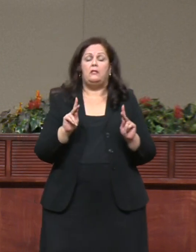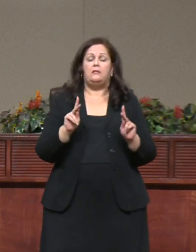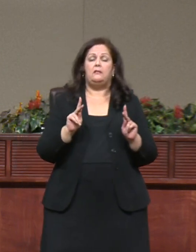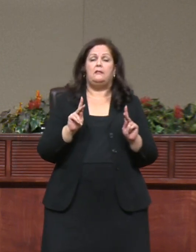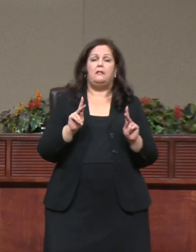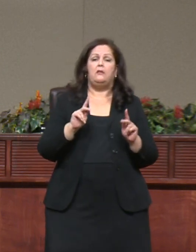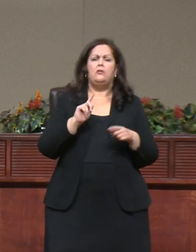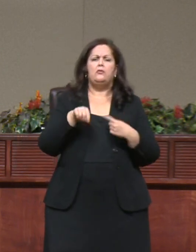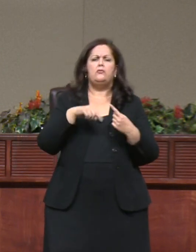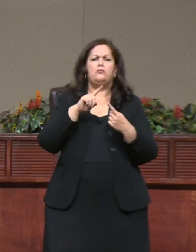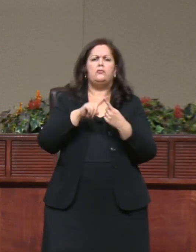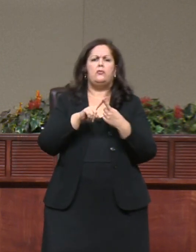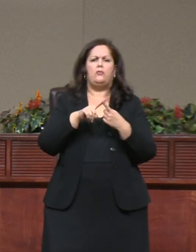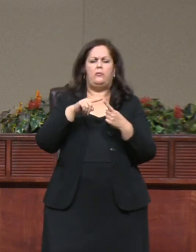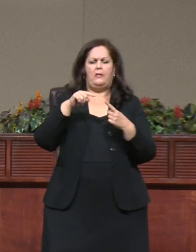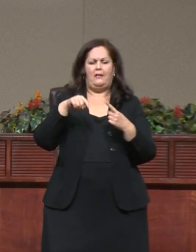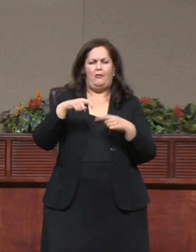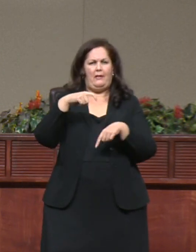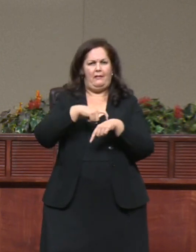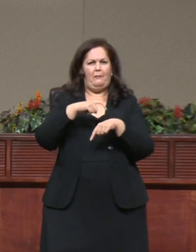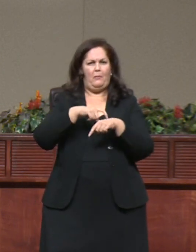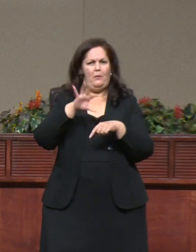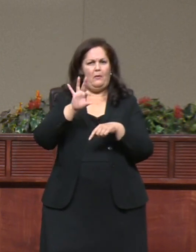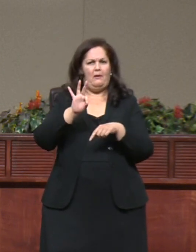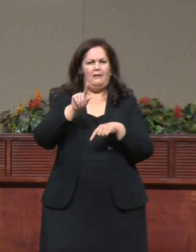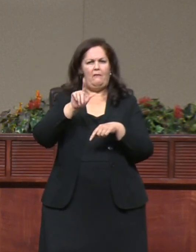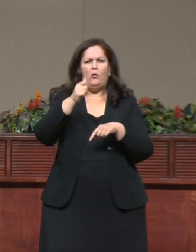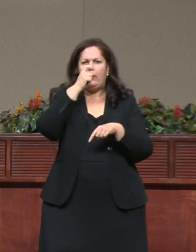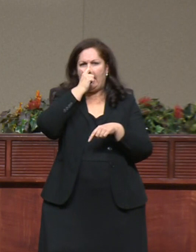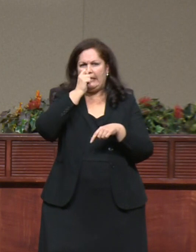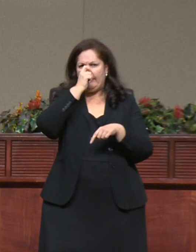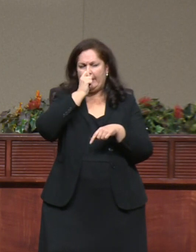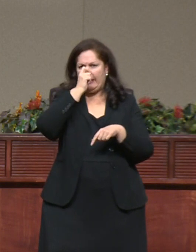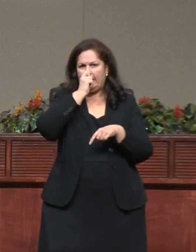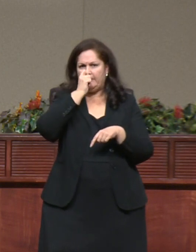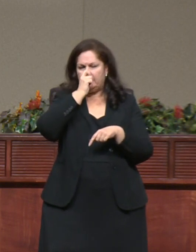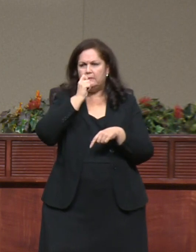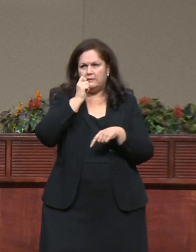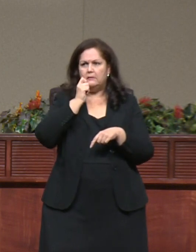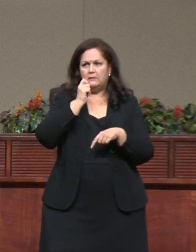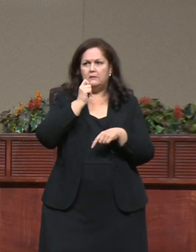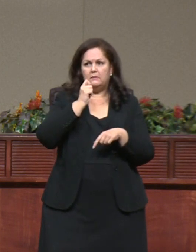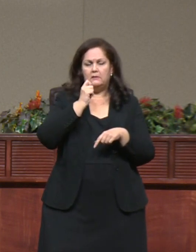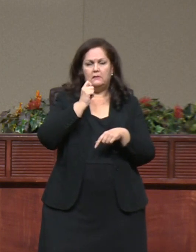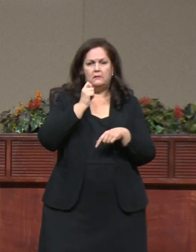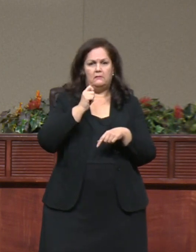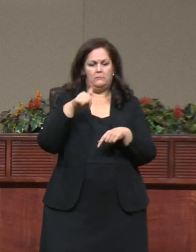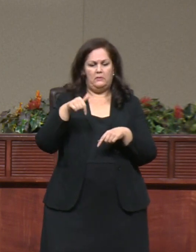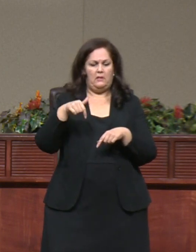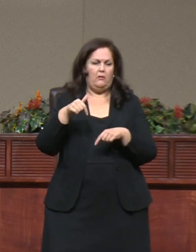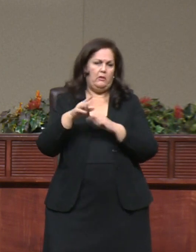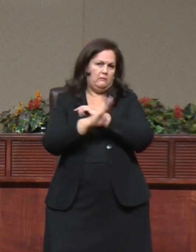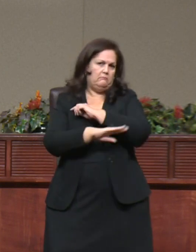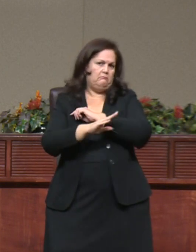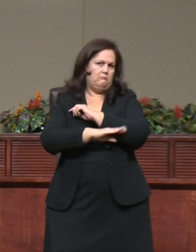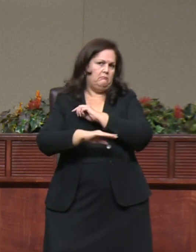con respecto a esta estación de la gripe que viene ahora en el otoño?